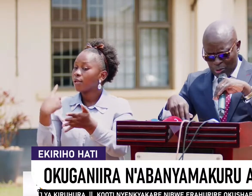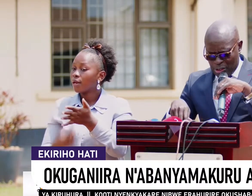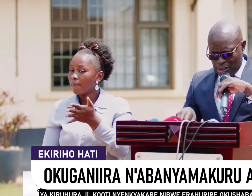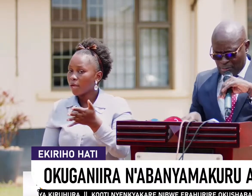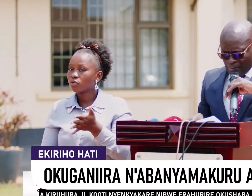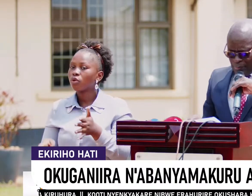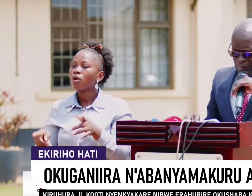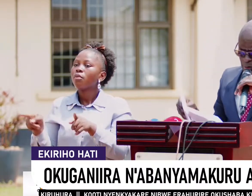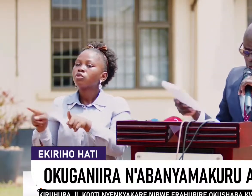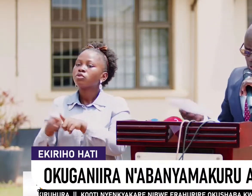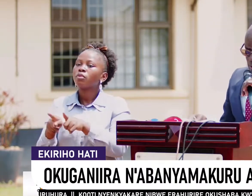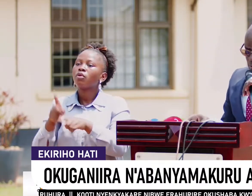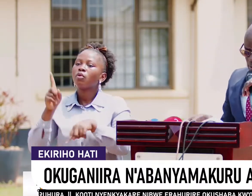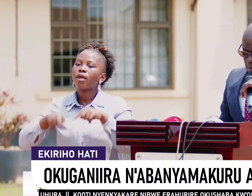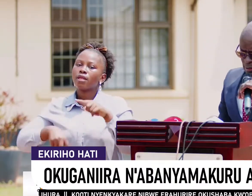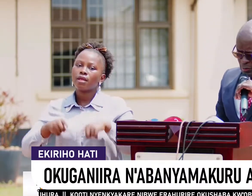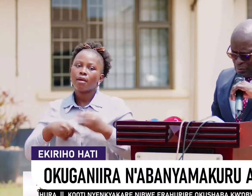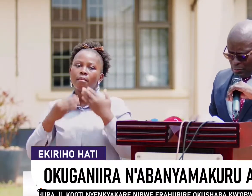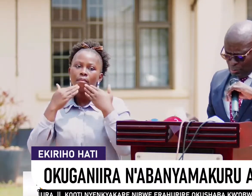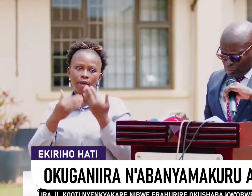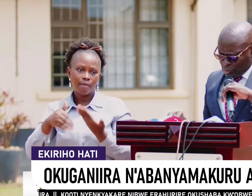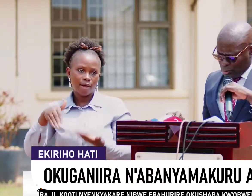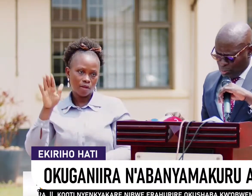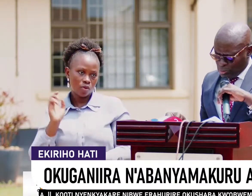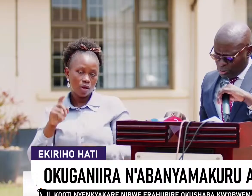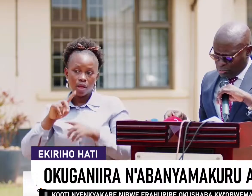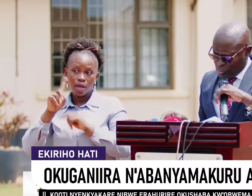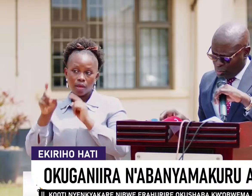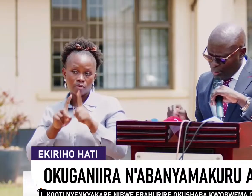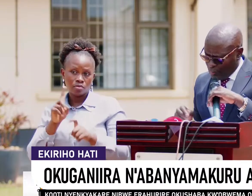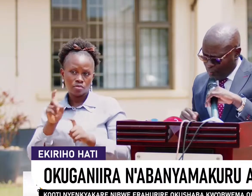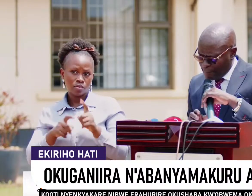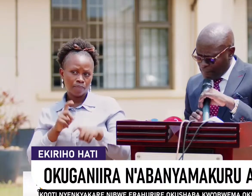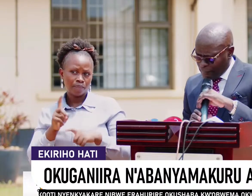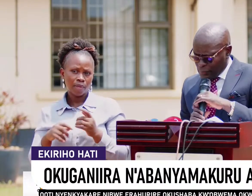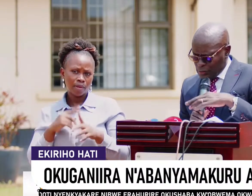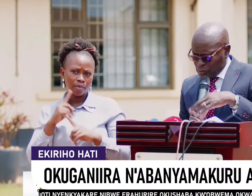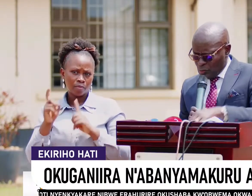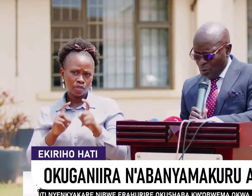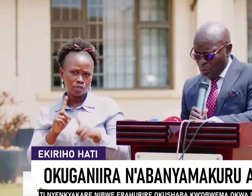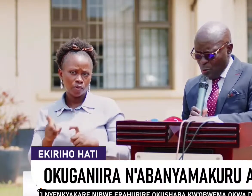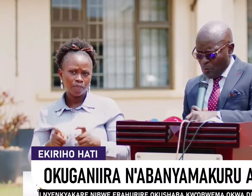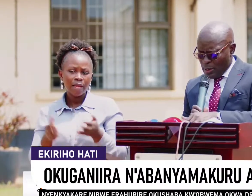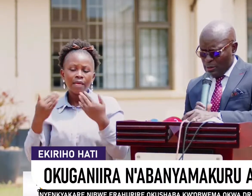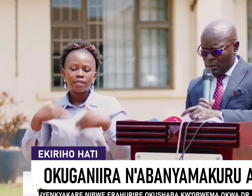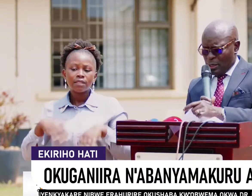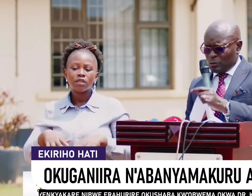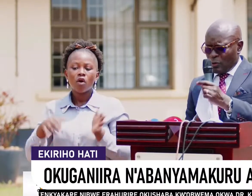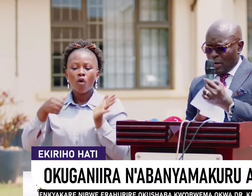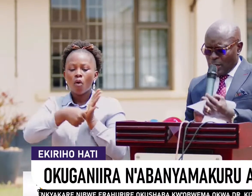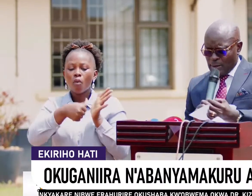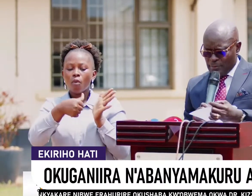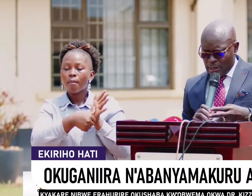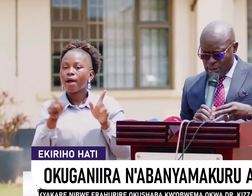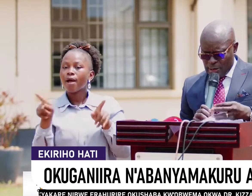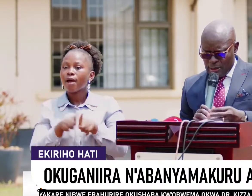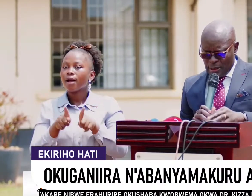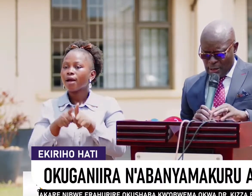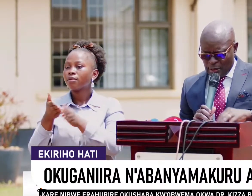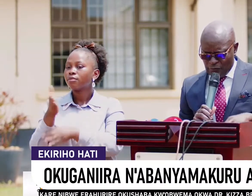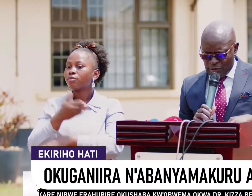musobole okwenyigiramu. Mwebale nnyo. Ebibuuzo ebibuuziddwa nti obuuma nga bwe